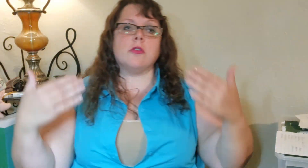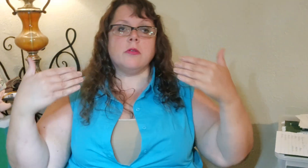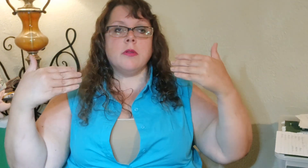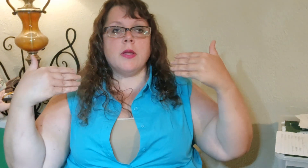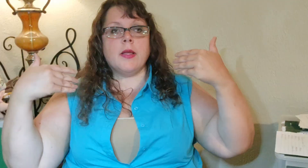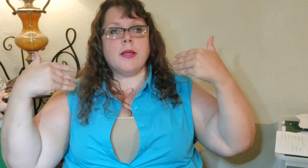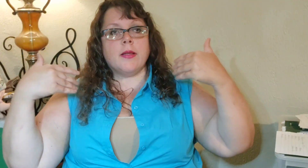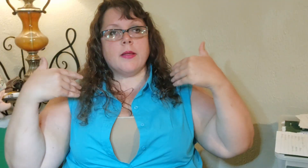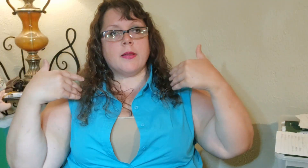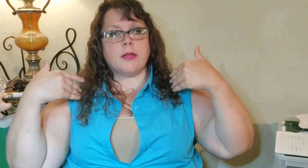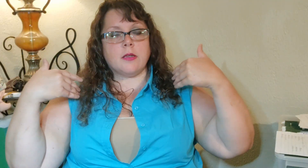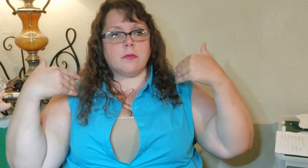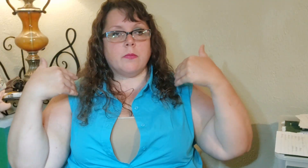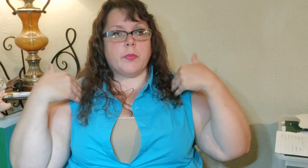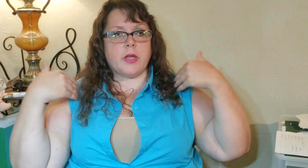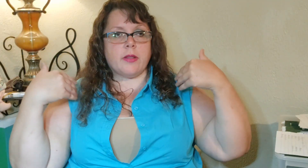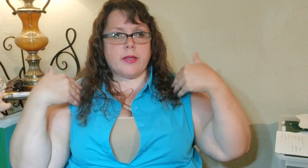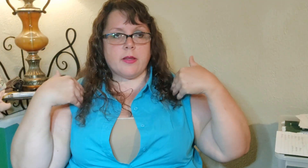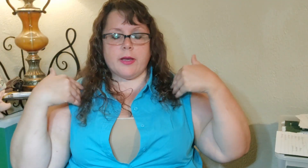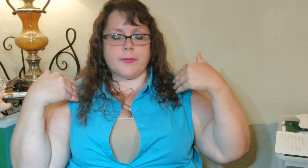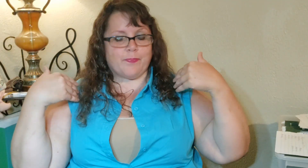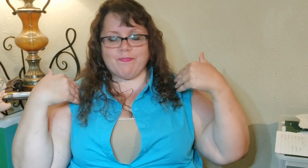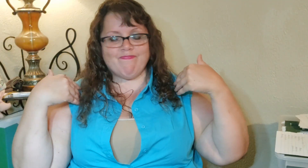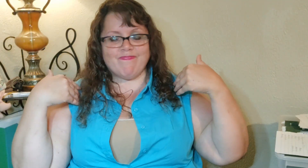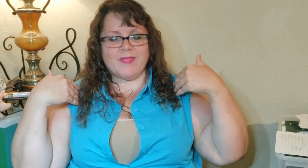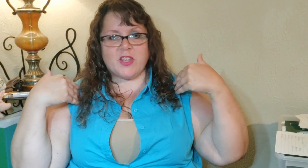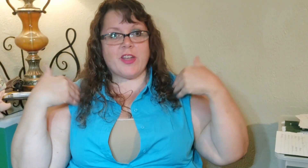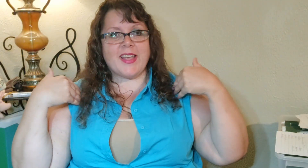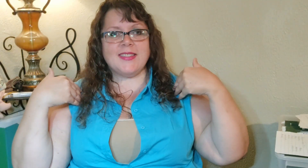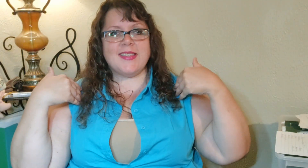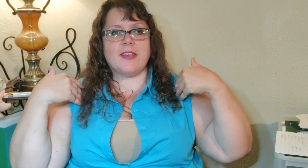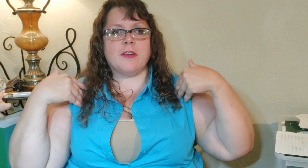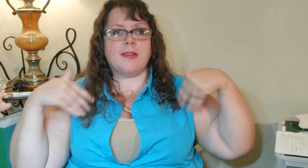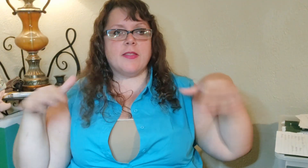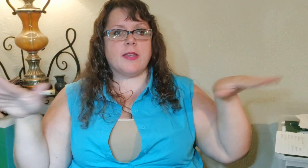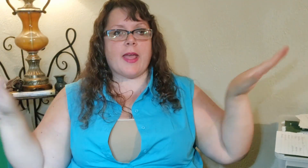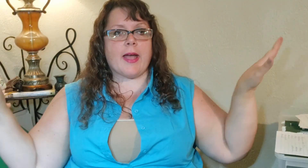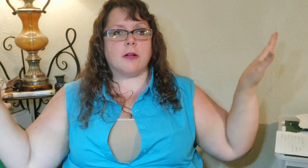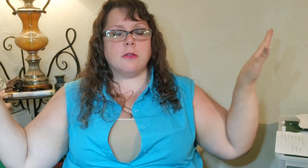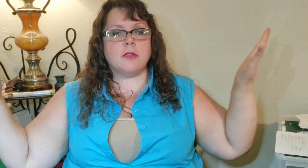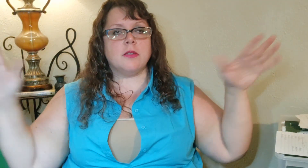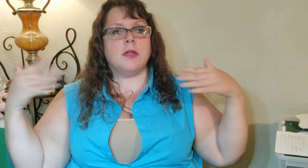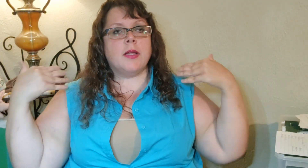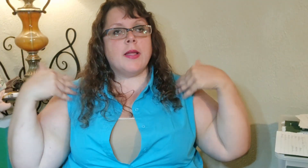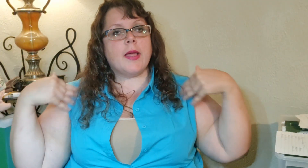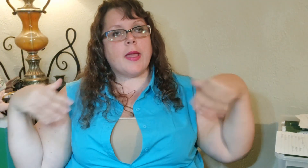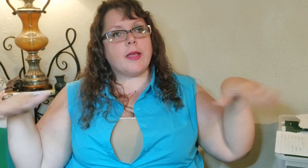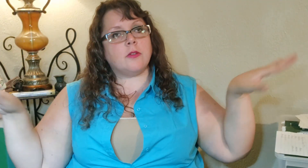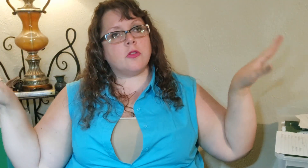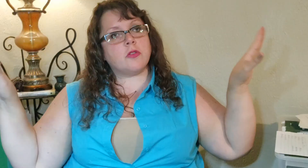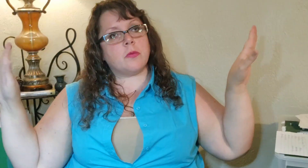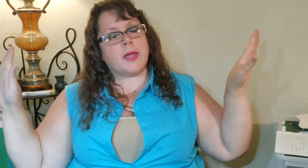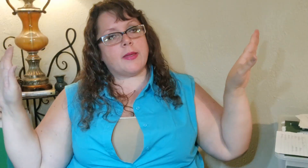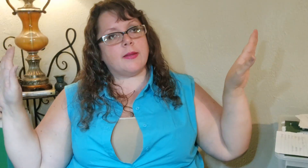Angel, you put your hands here and then out. Angel's